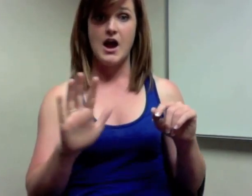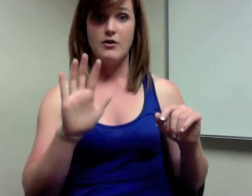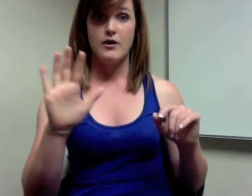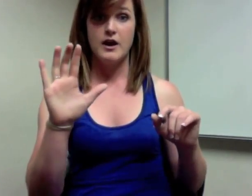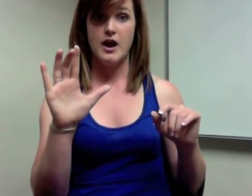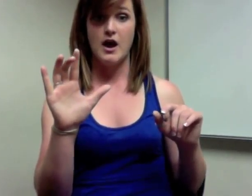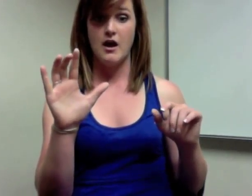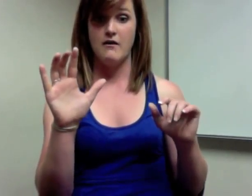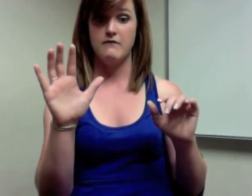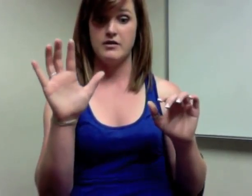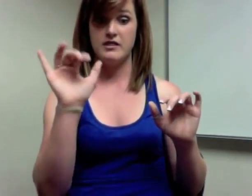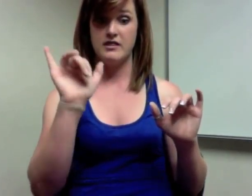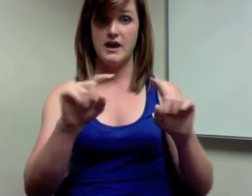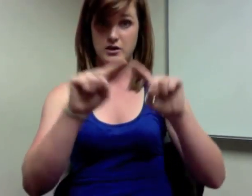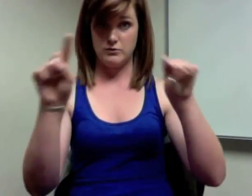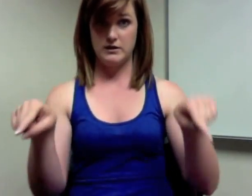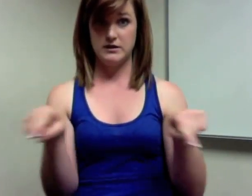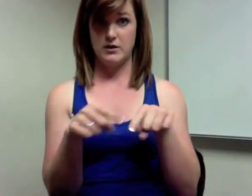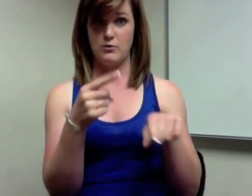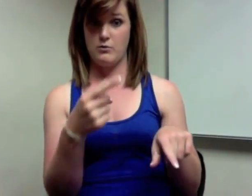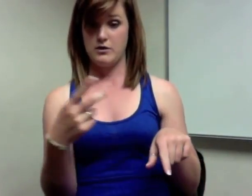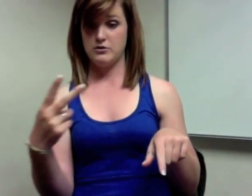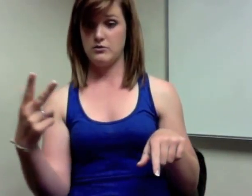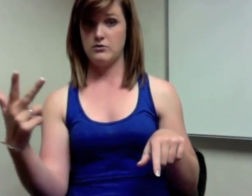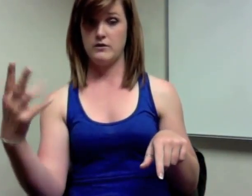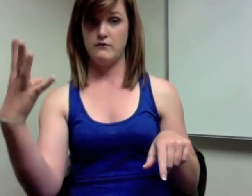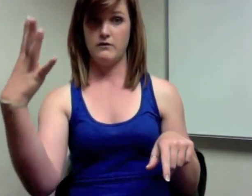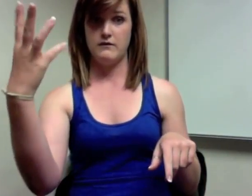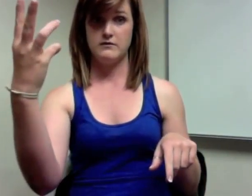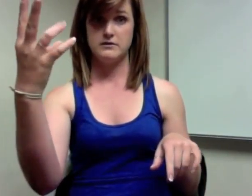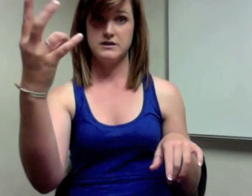2, 3, 4, 5, 6, 7, 8. Just count the squares.